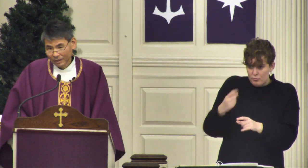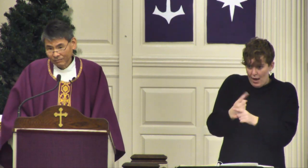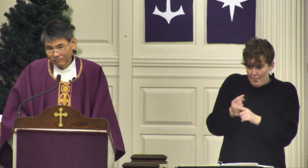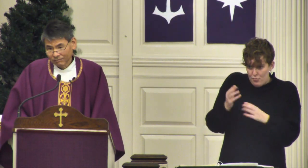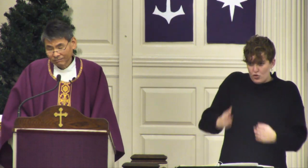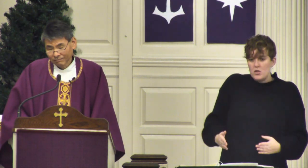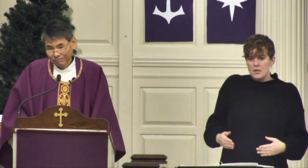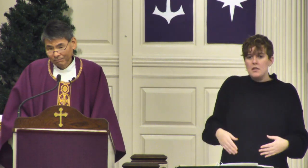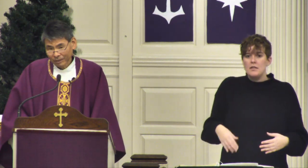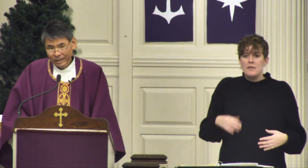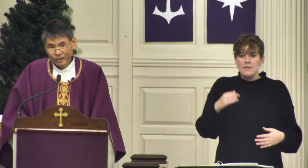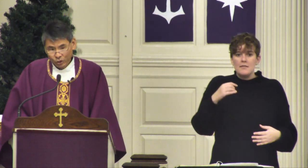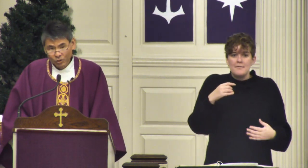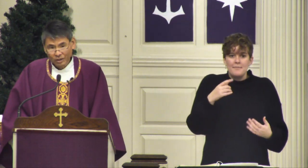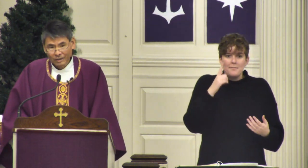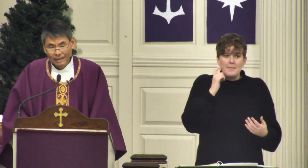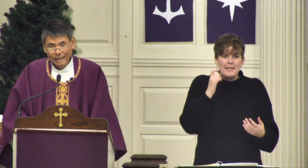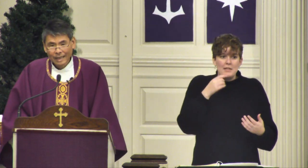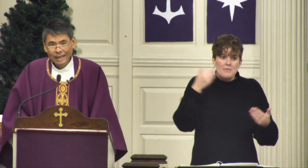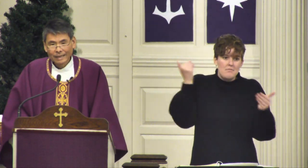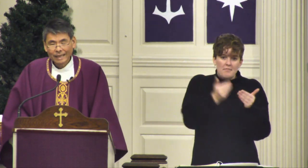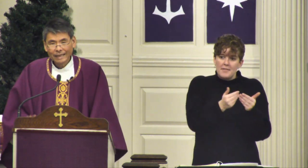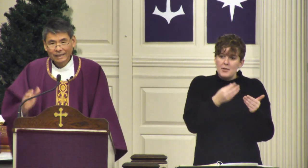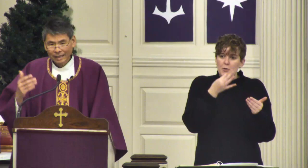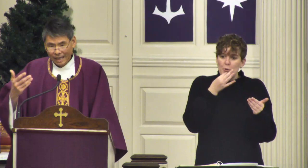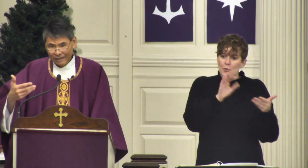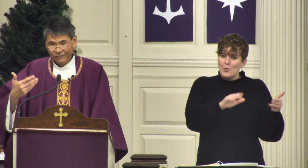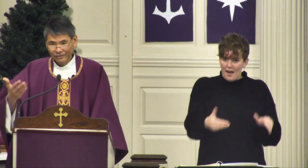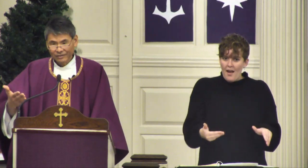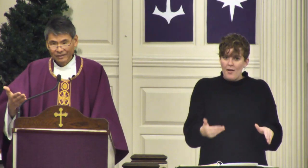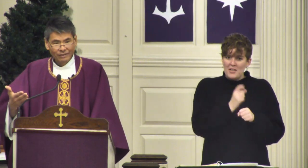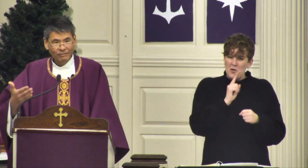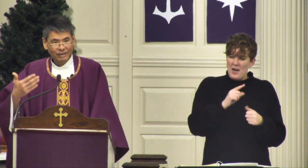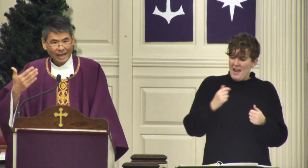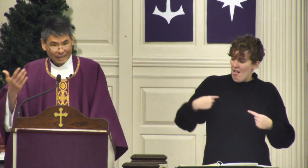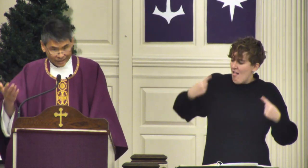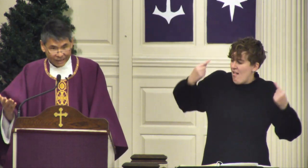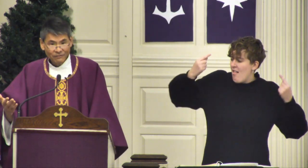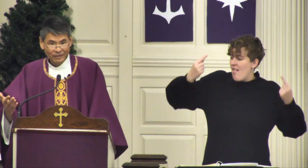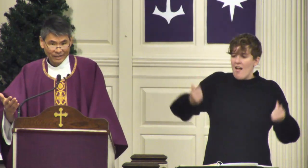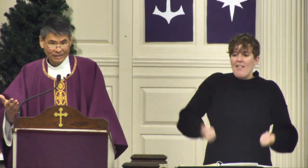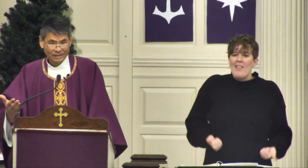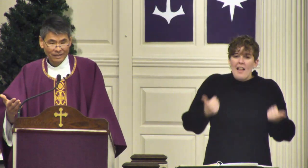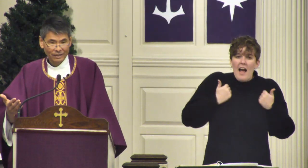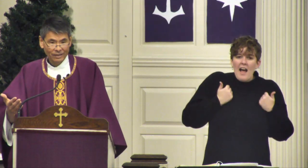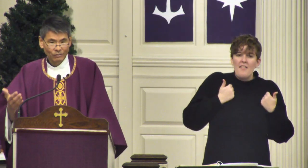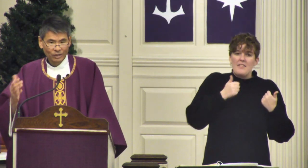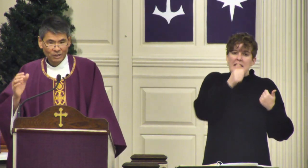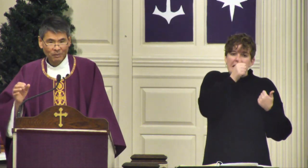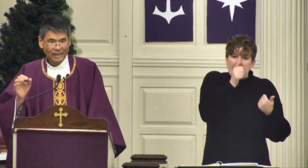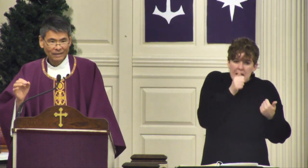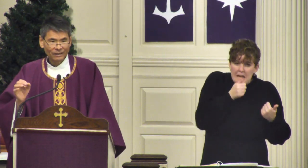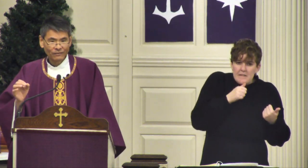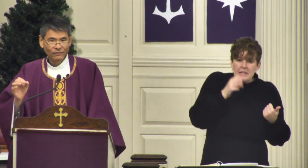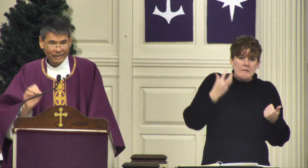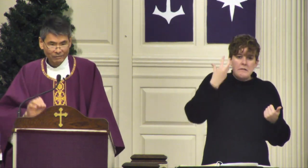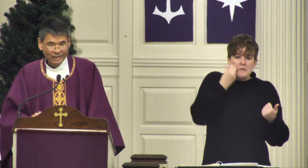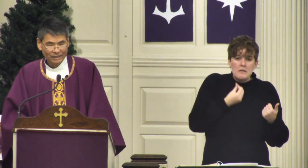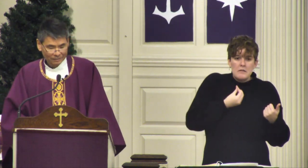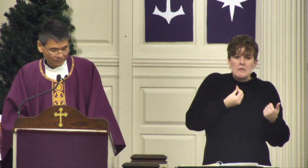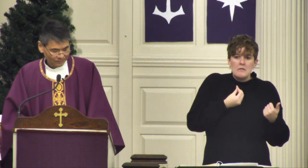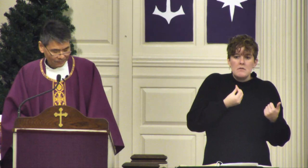be pretty sure that his life and his suffering were spent for the right